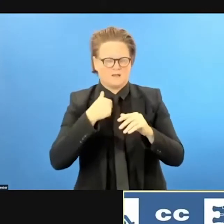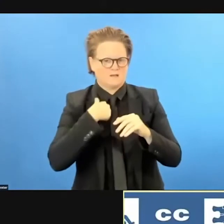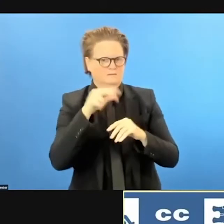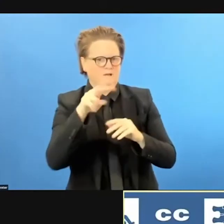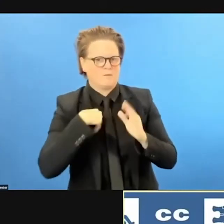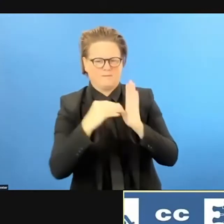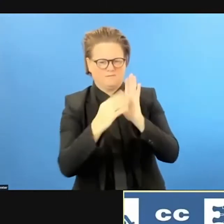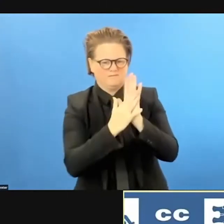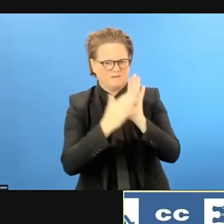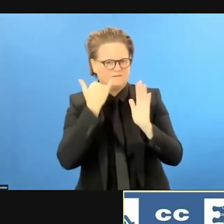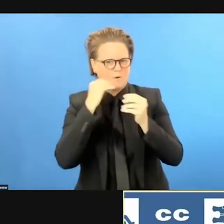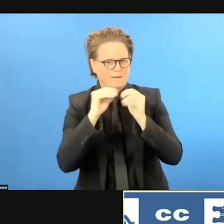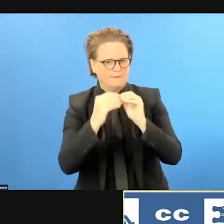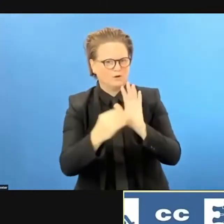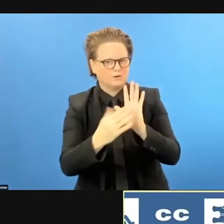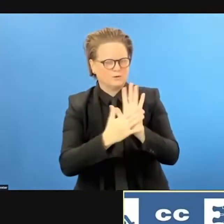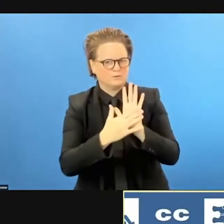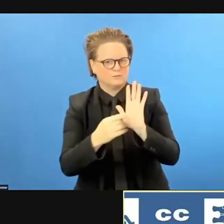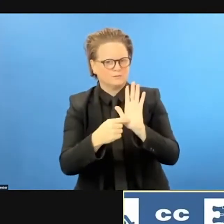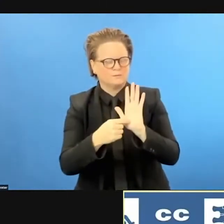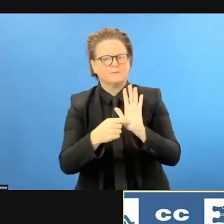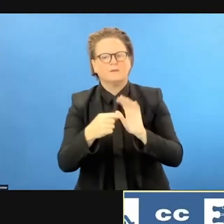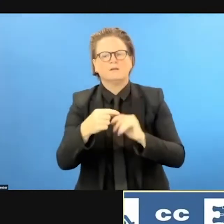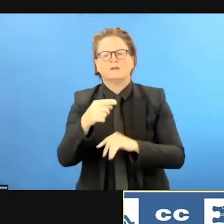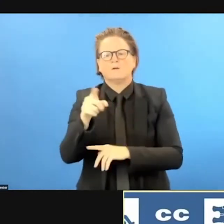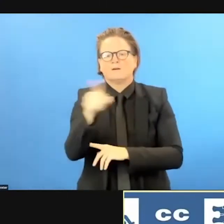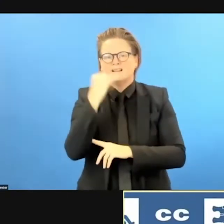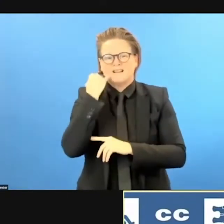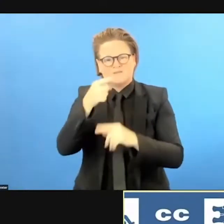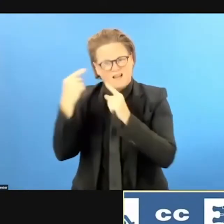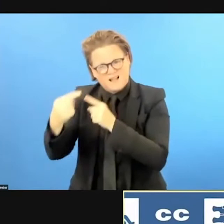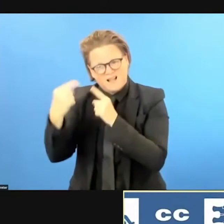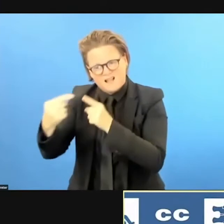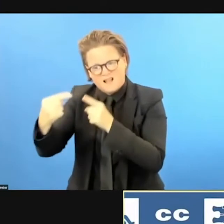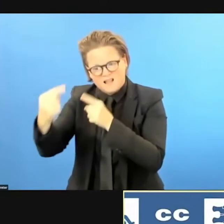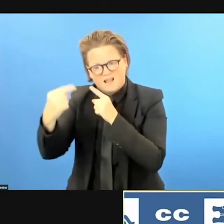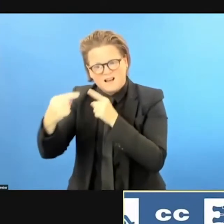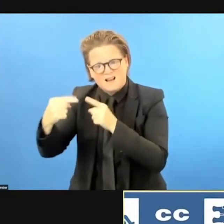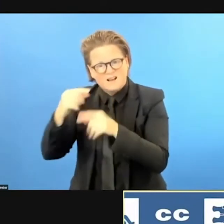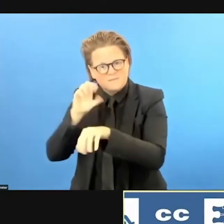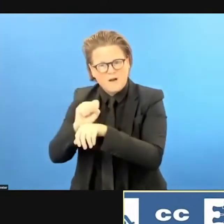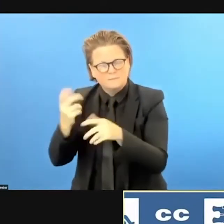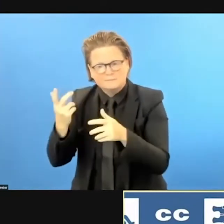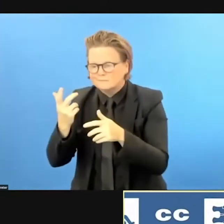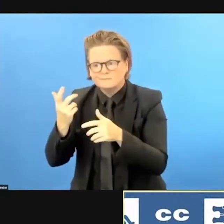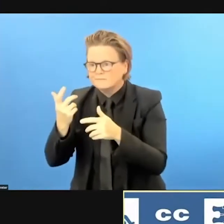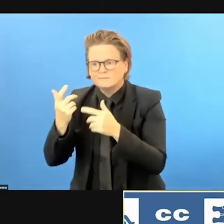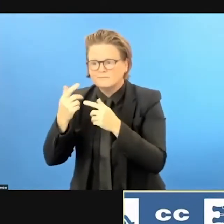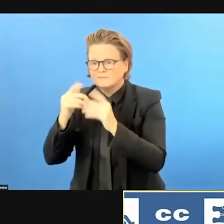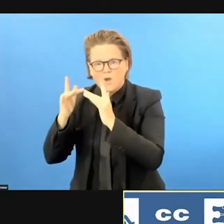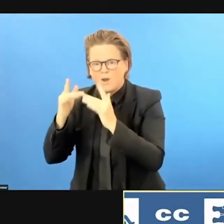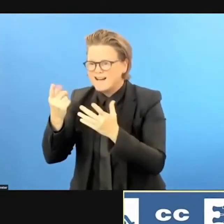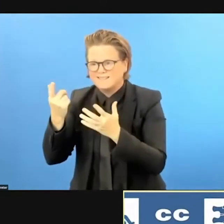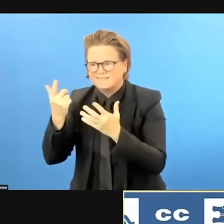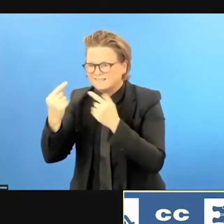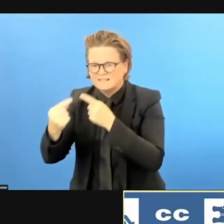are struggling with appointment availability through the online process. That is why we